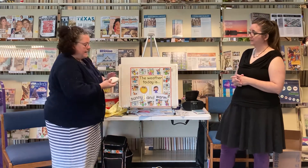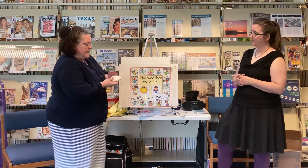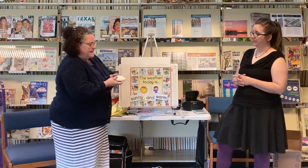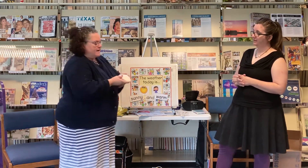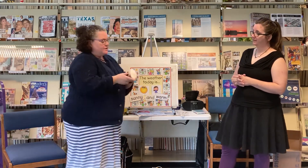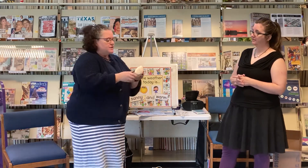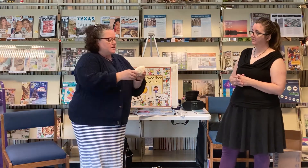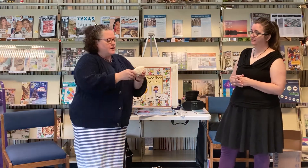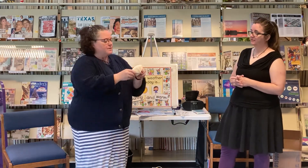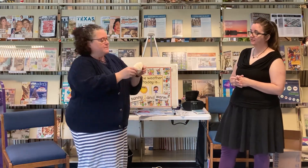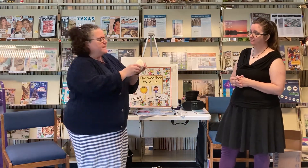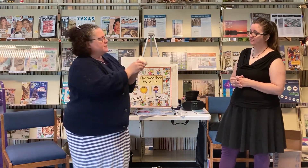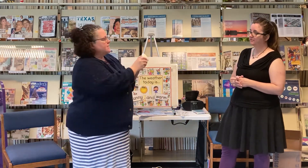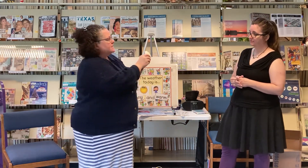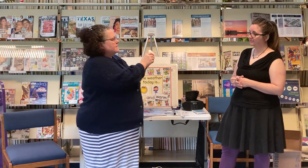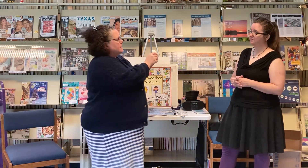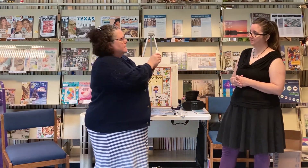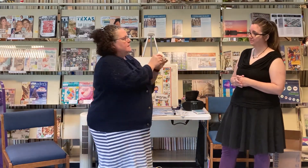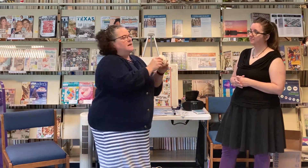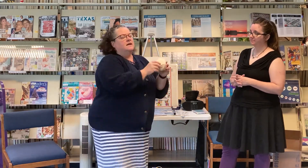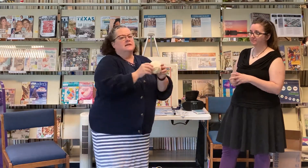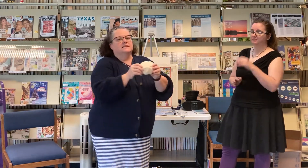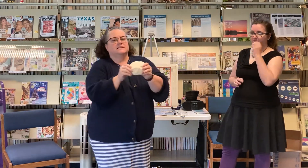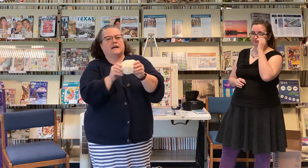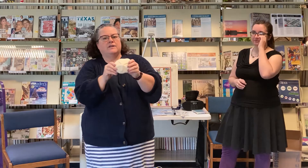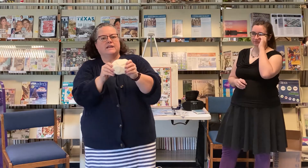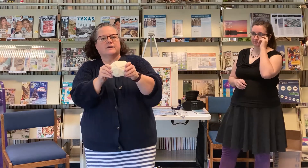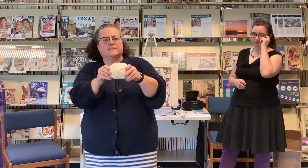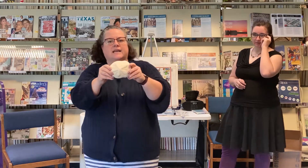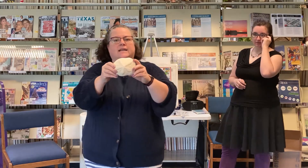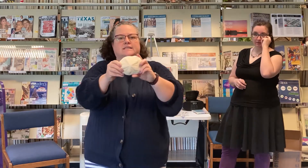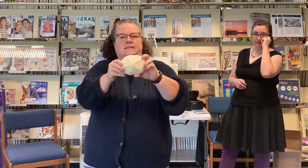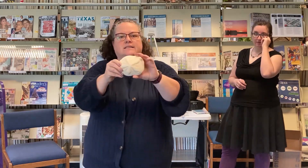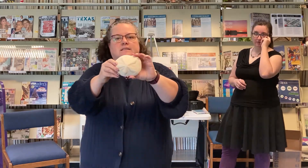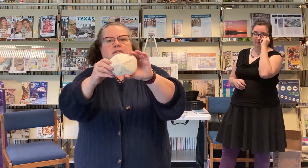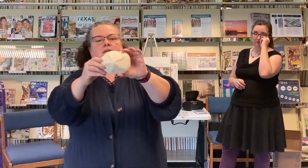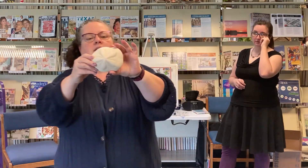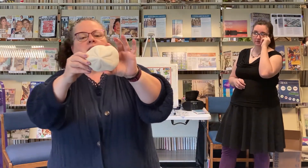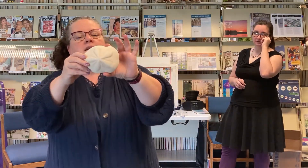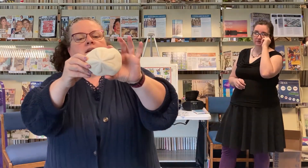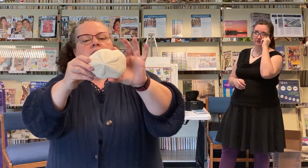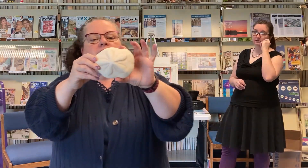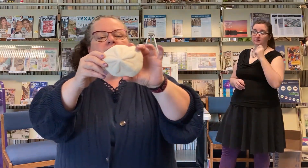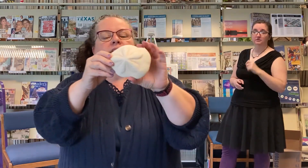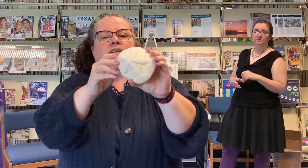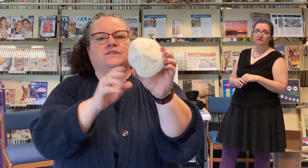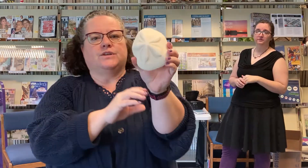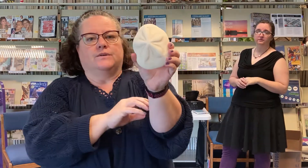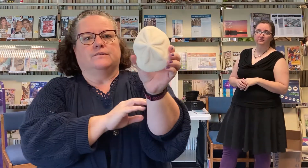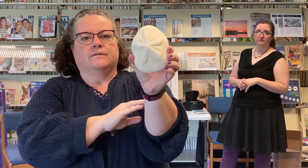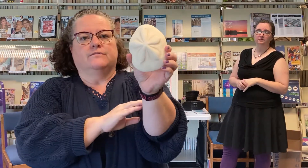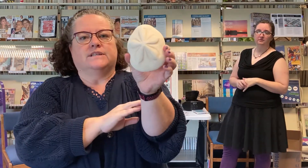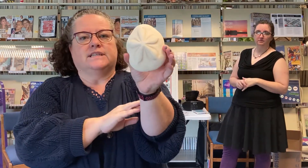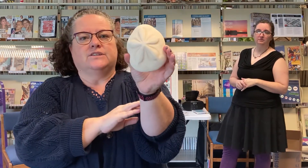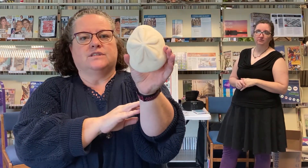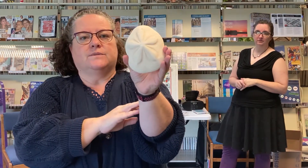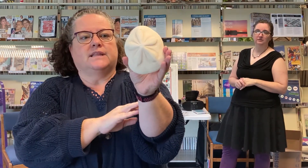Oh, now there's a couple of beaches mm-hmm. down here in Texas that have these too. Friends, can you see what that